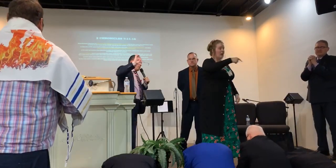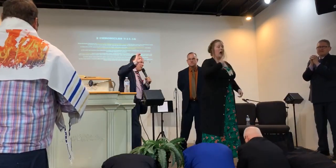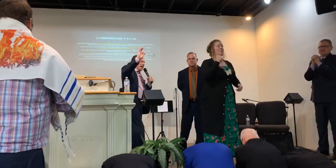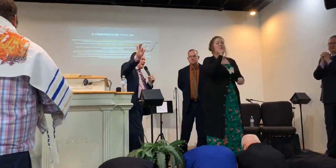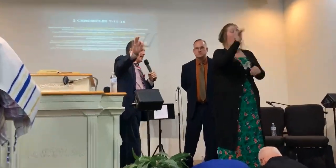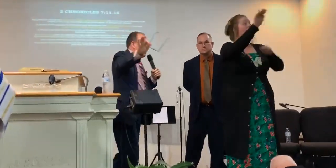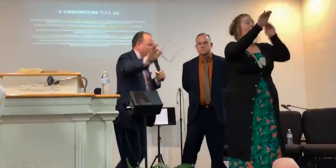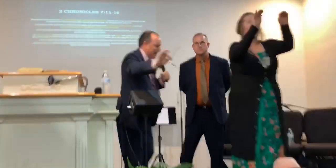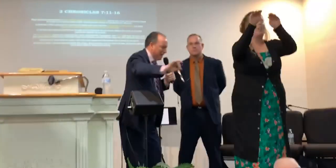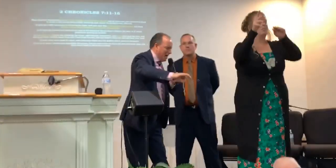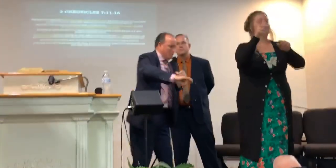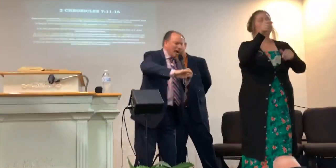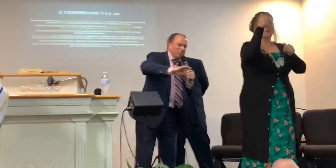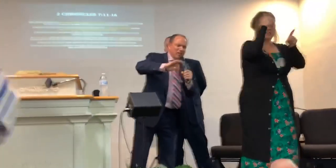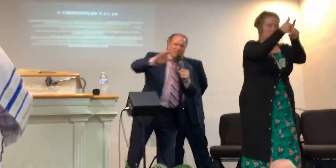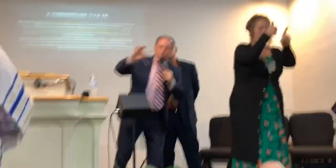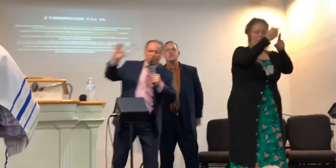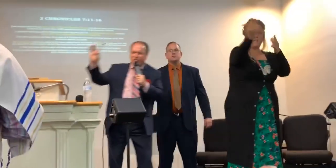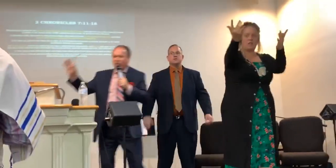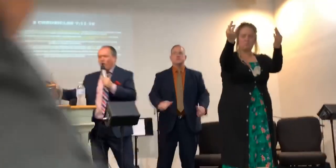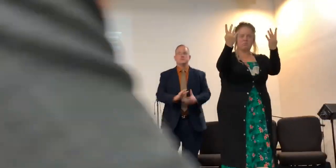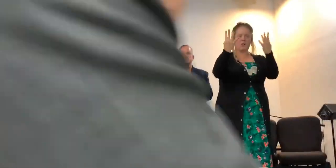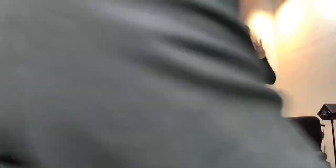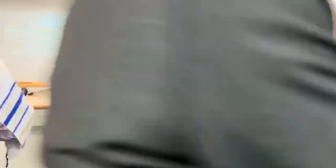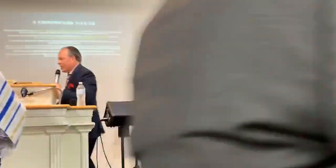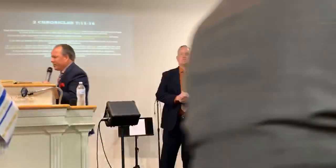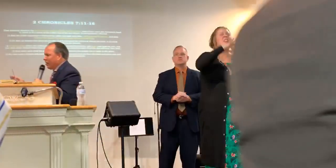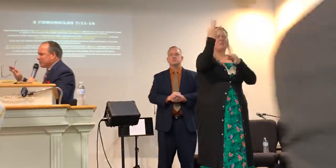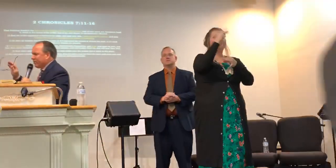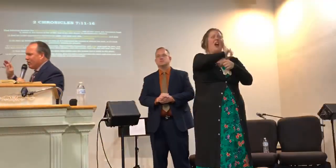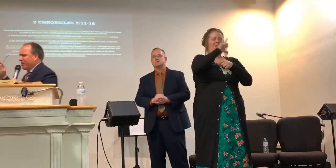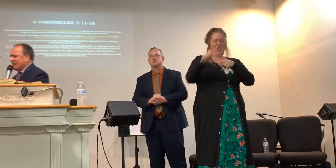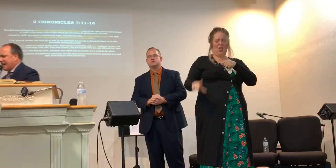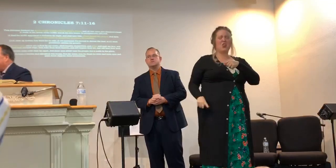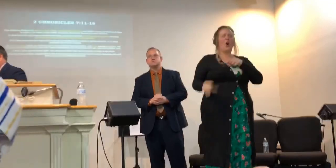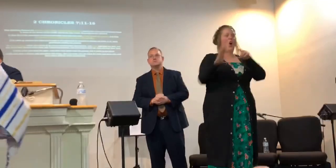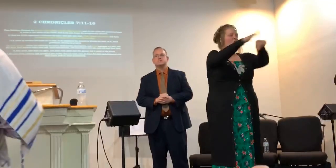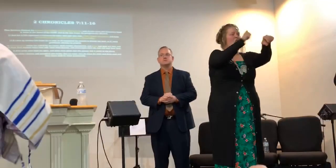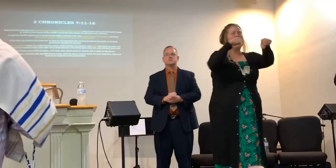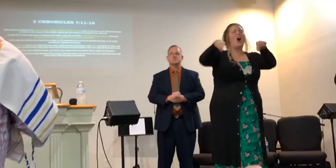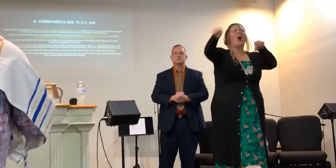I'm not going to beg anybody. But I believe the Spirit of the Lord is calling those of you in